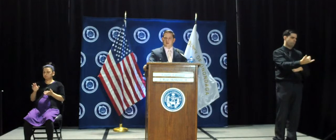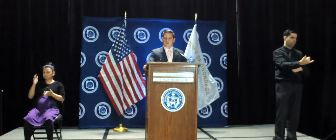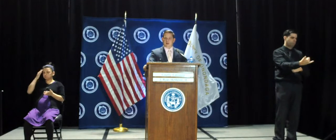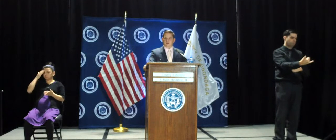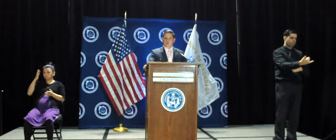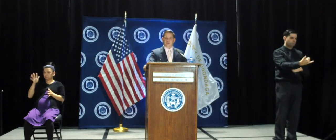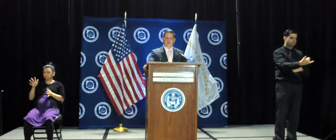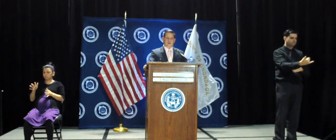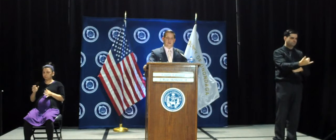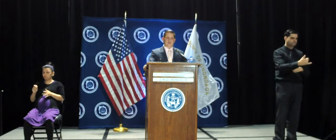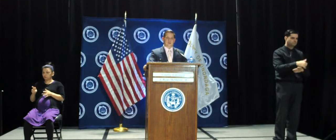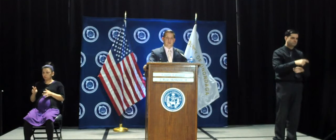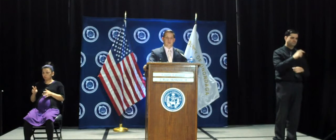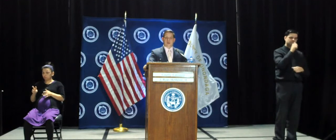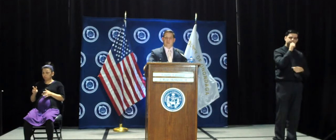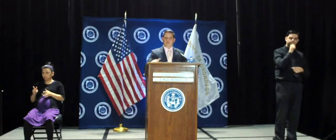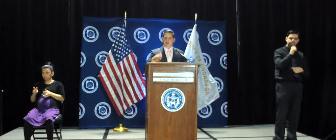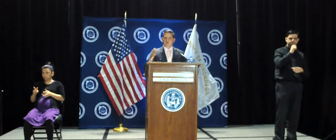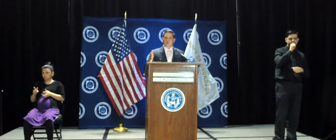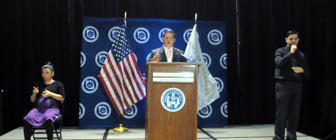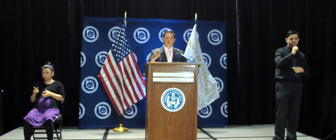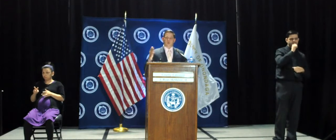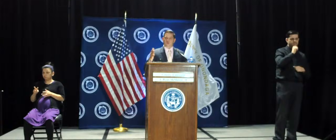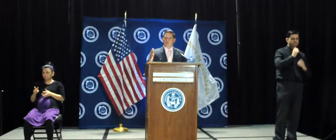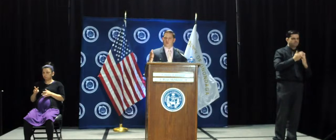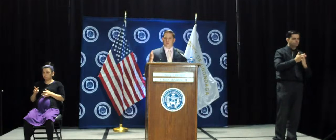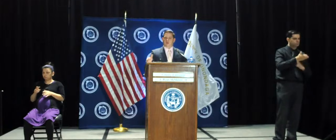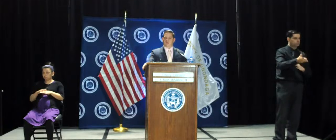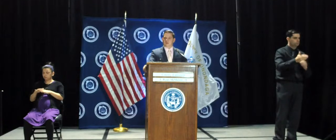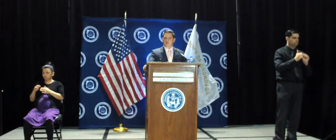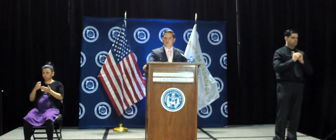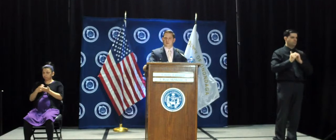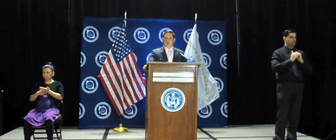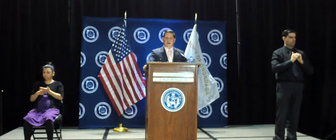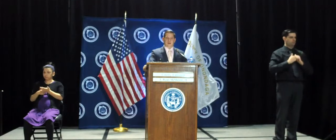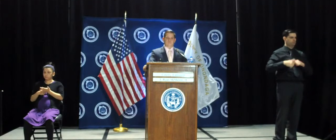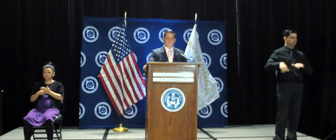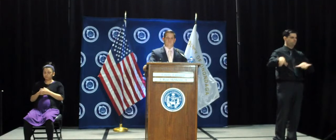this thing out together and use common sense. We all know so much about